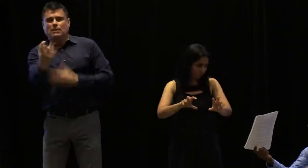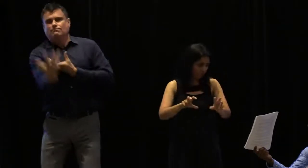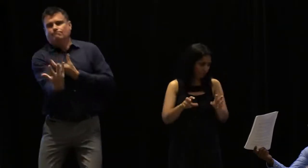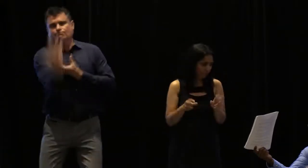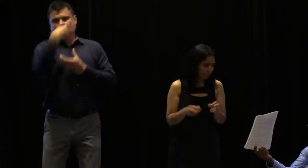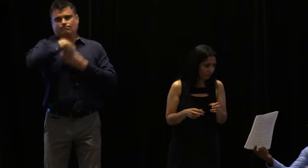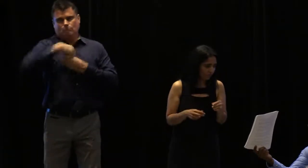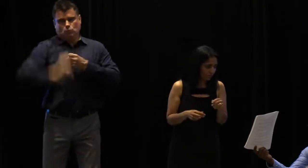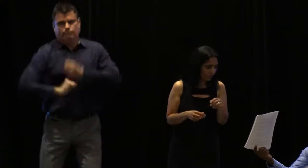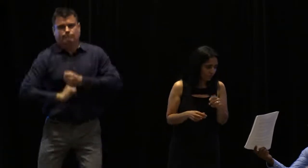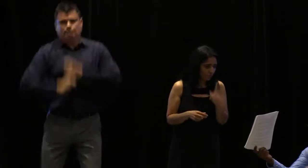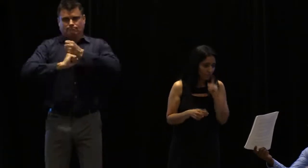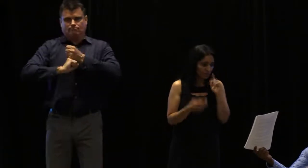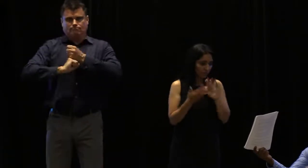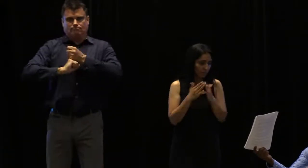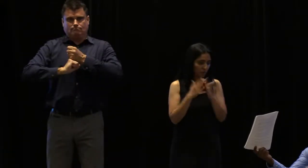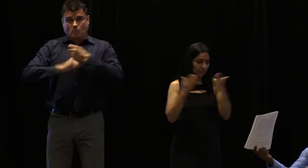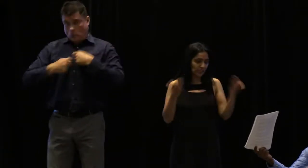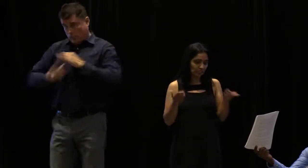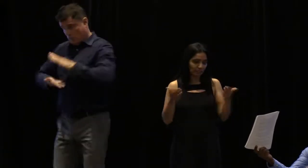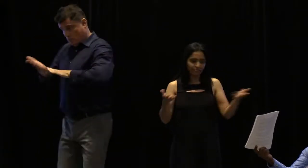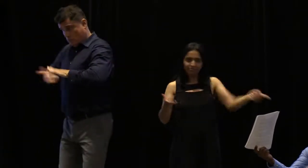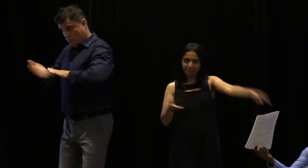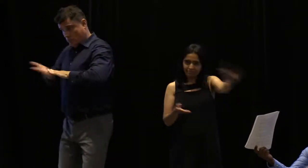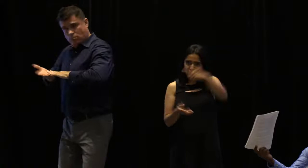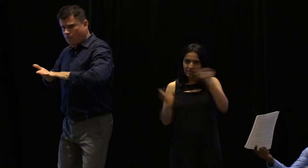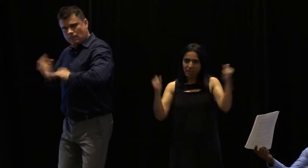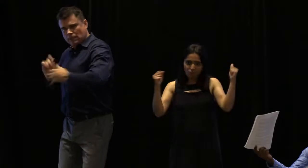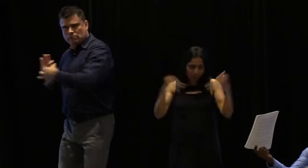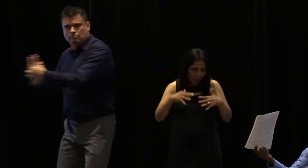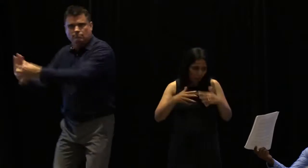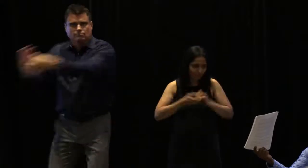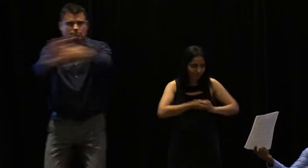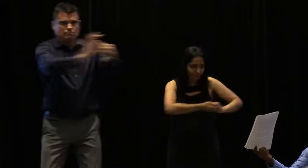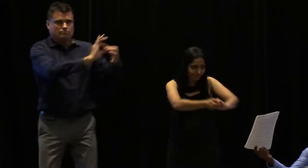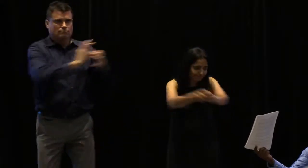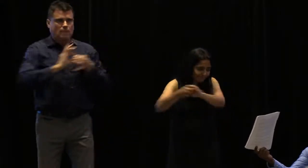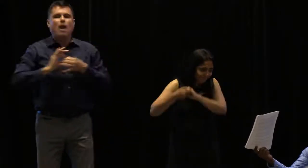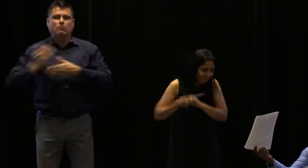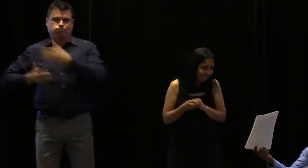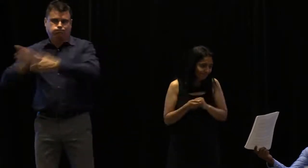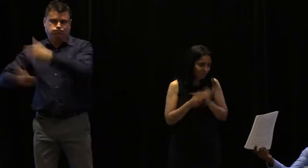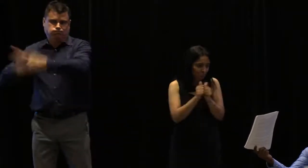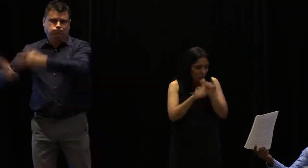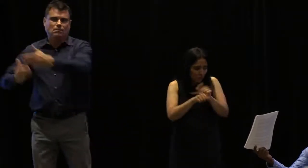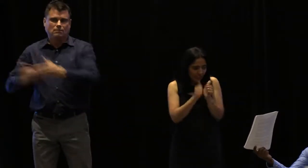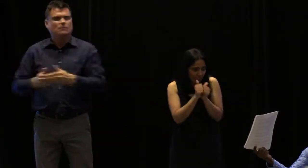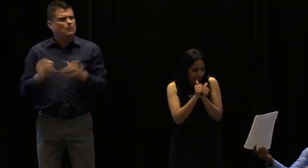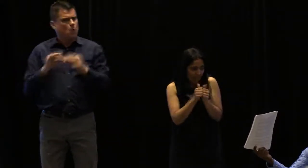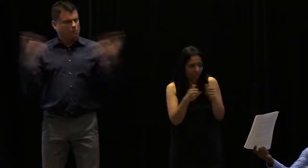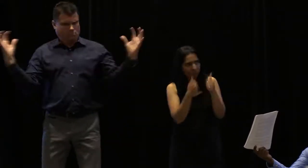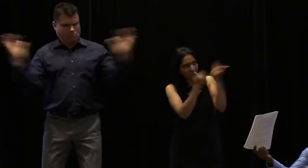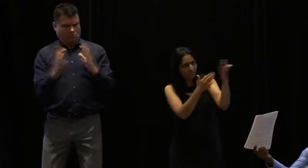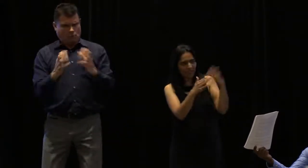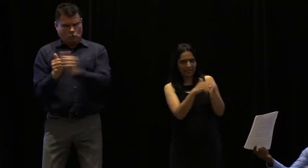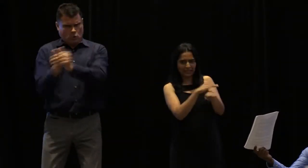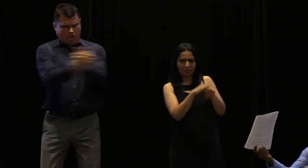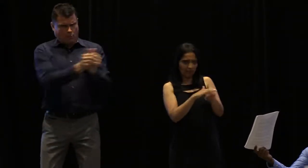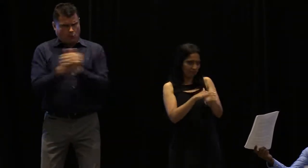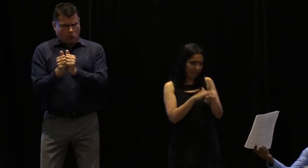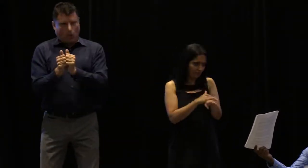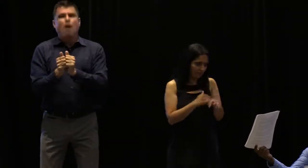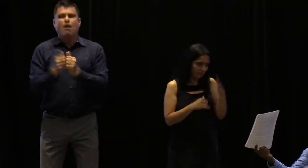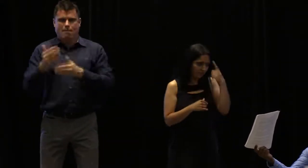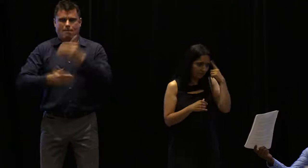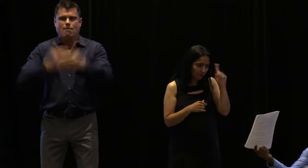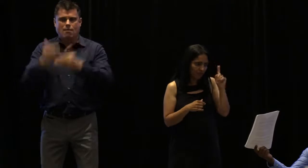Honestly, the project belongs to the community. And so for those of us who are here and those of us who are not,